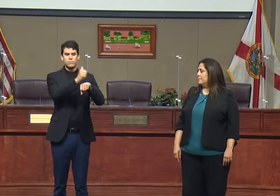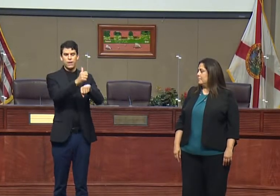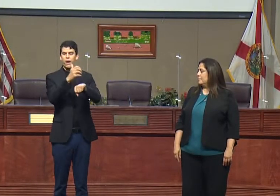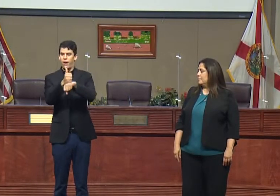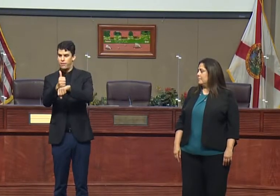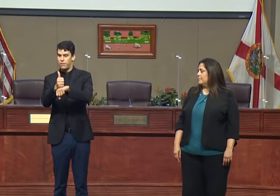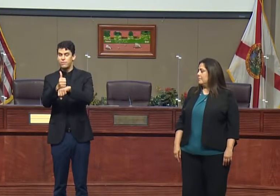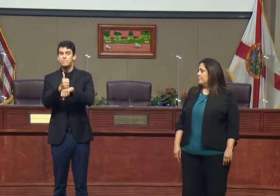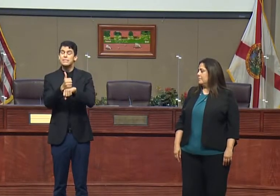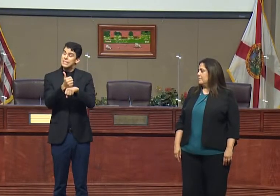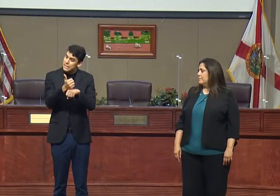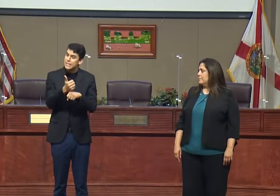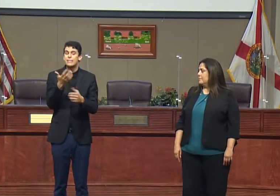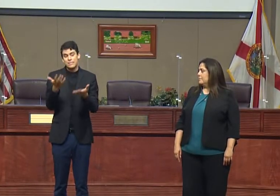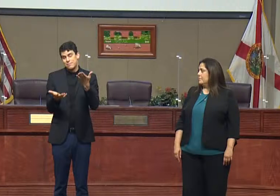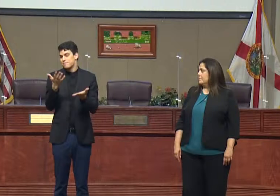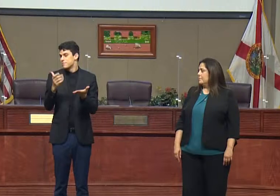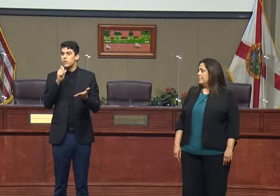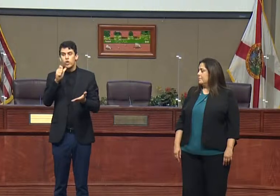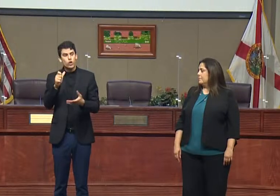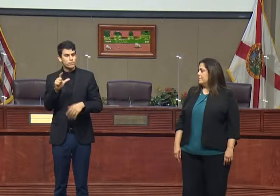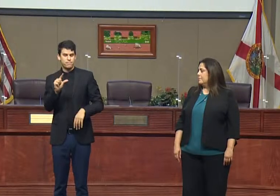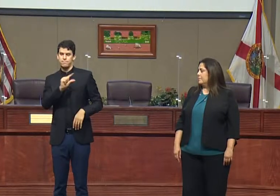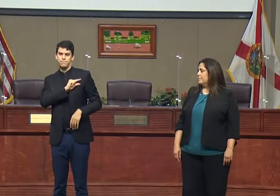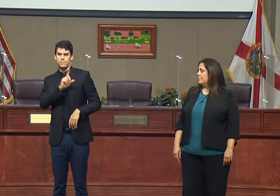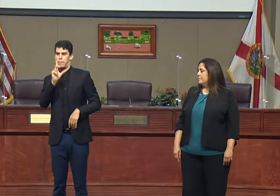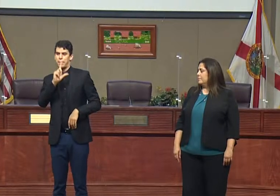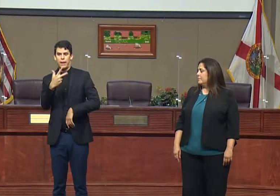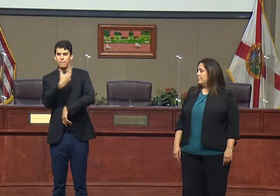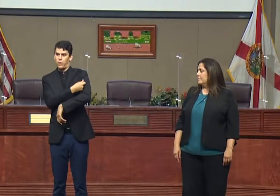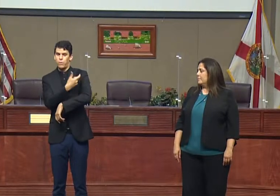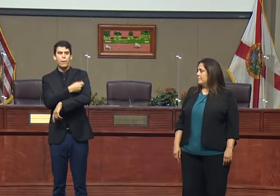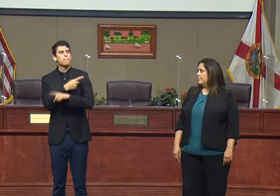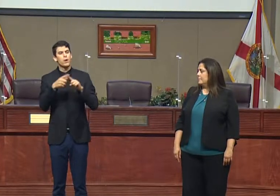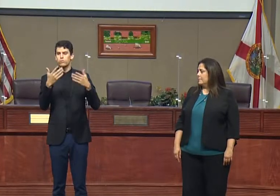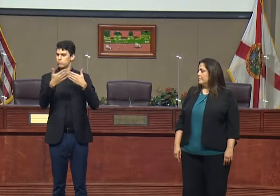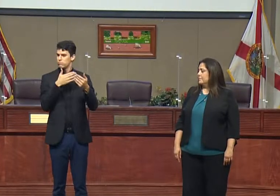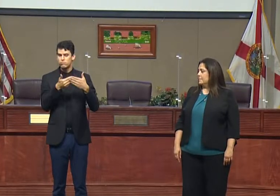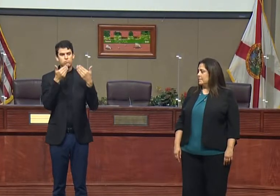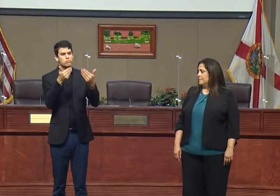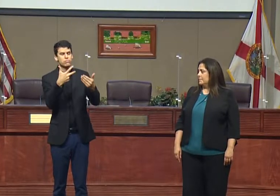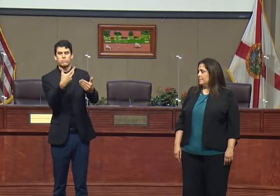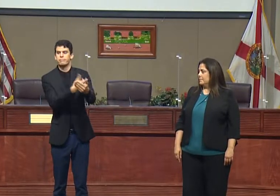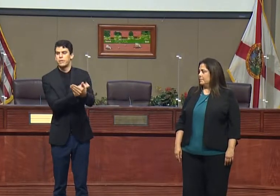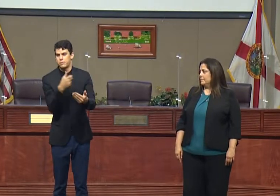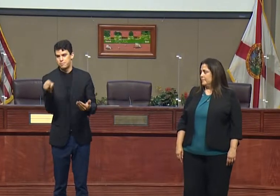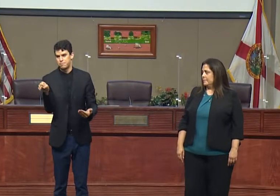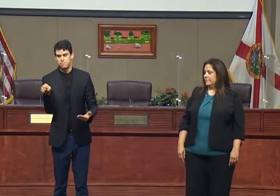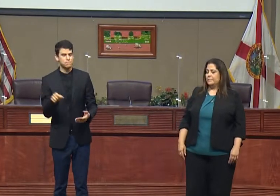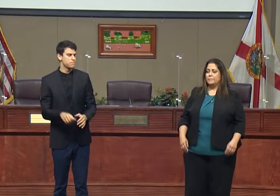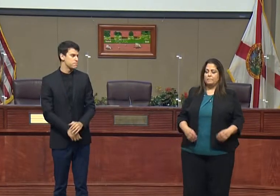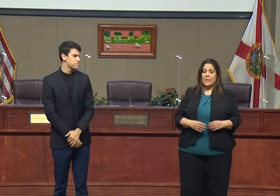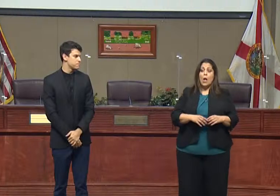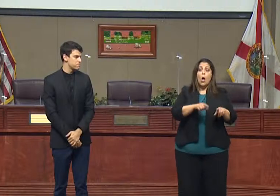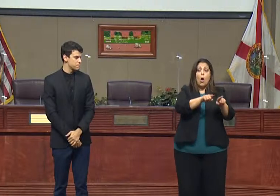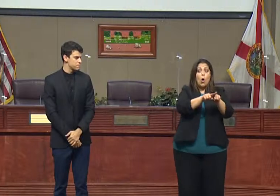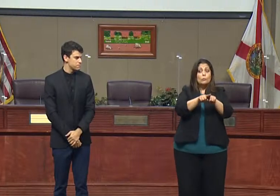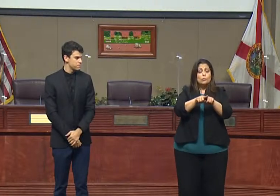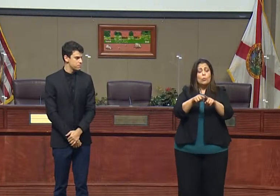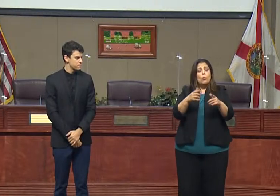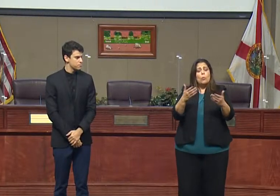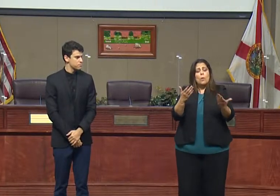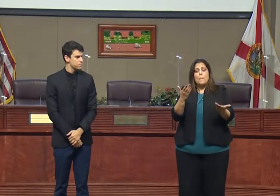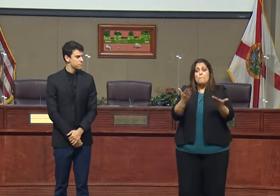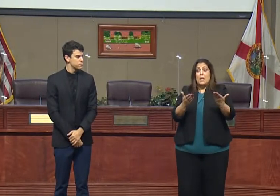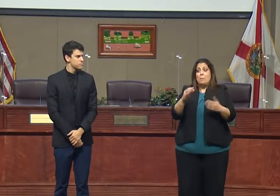estaban fuera de las categorías aceptables, han recibido la vacuna. In addition, there likely have been individuals at